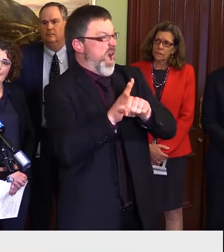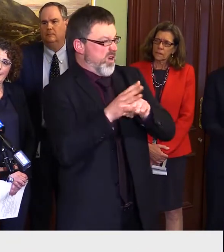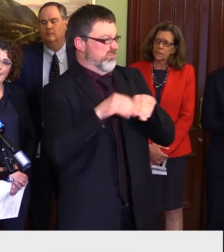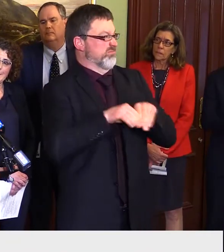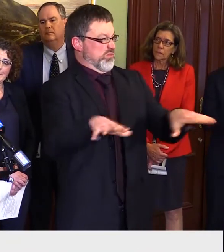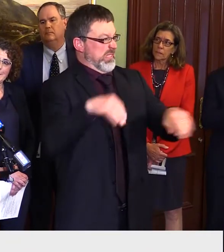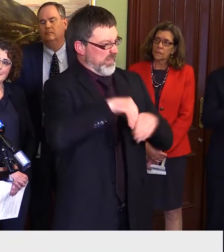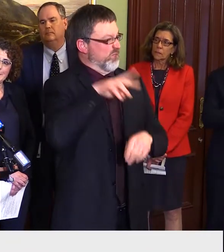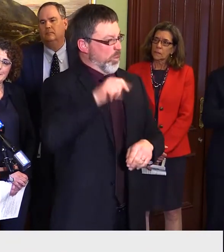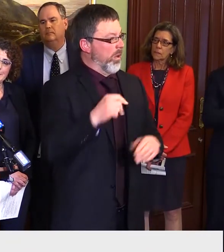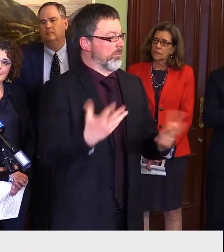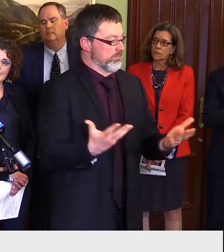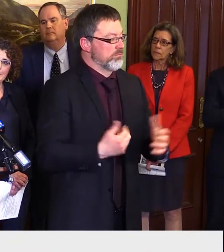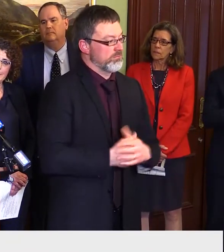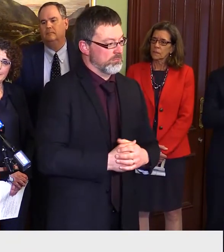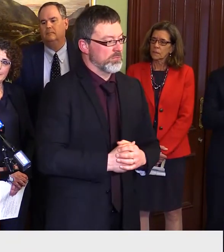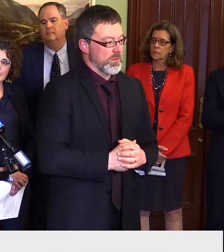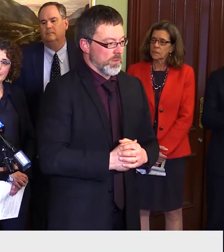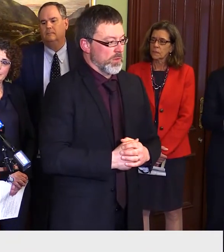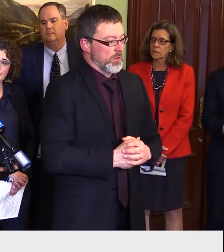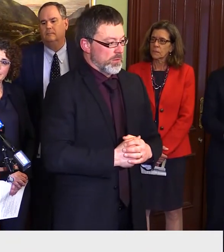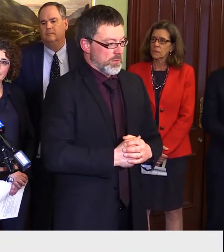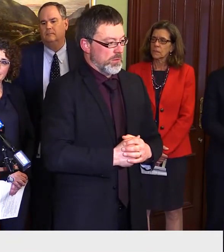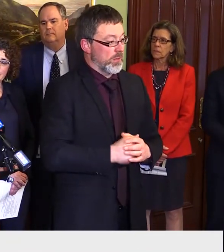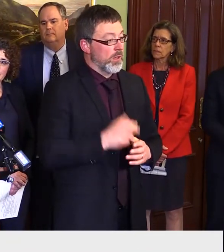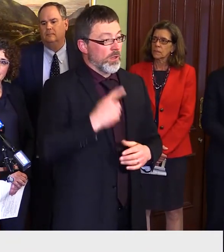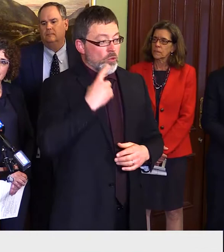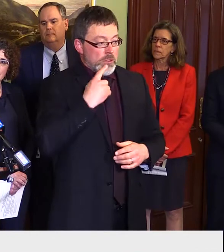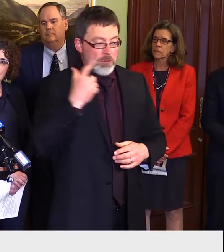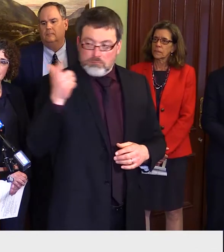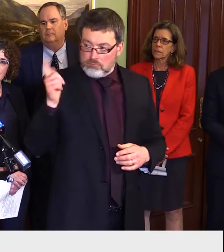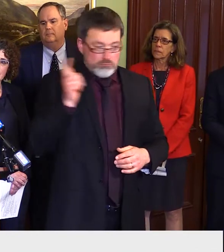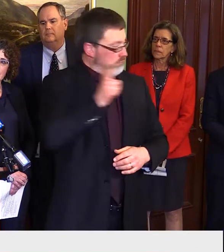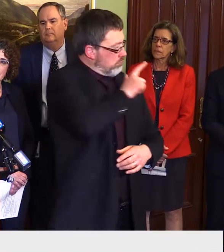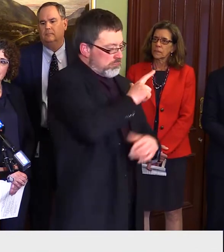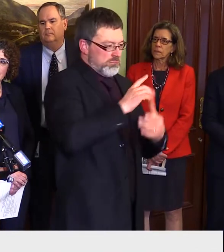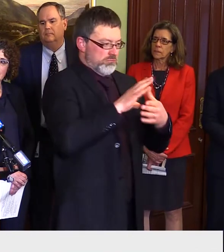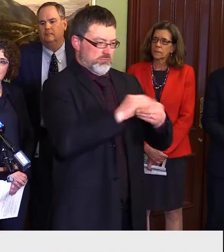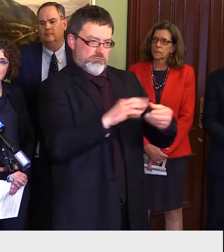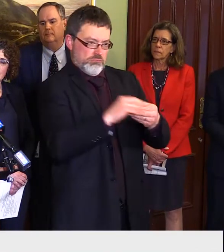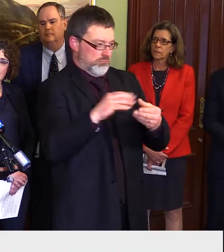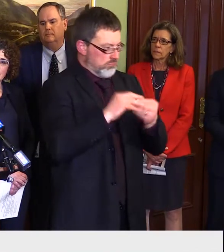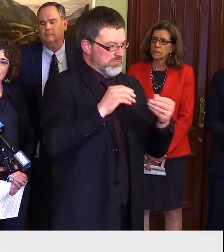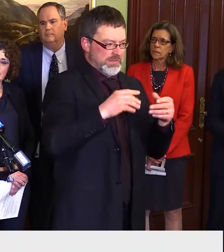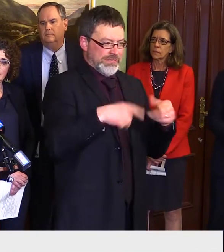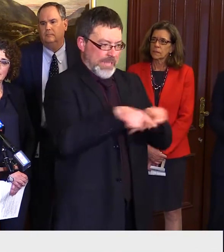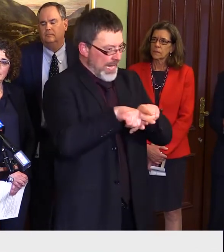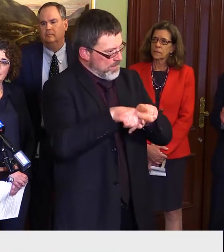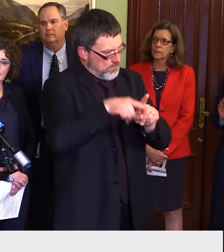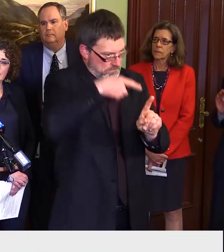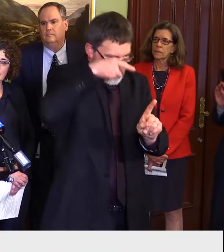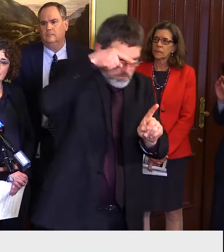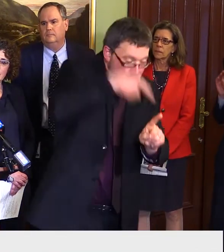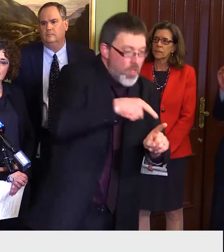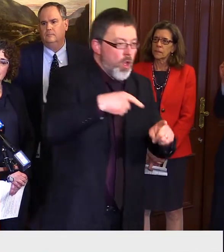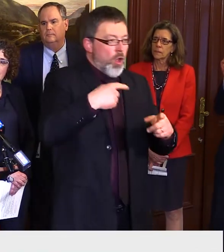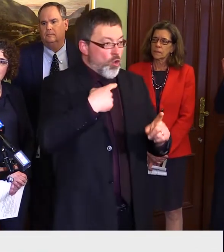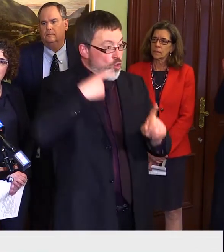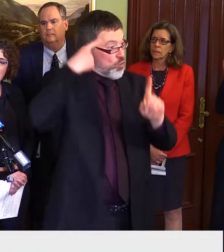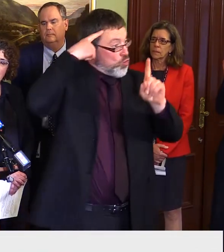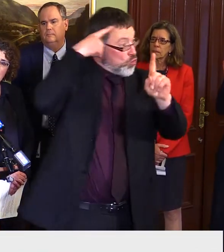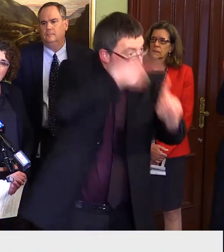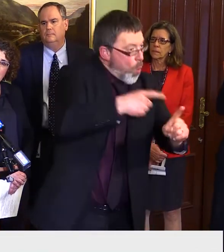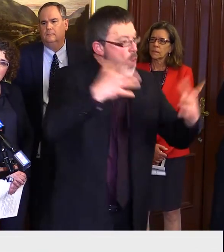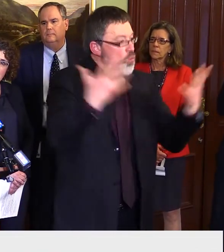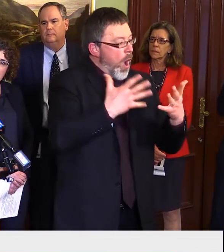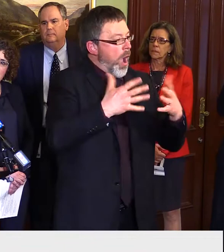measures, just like these that we are announcing tonight. These new measures have built into our operations, and we are working with agencies